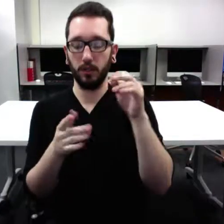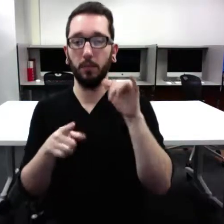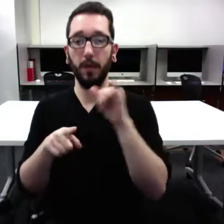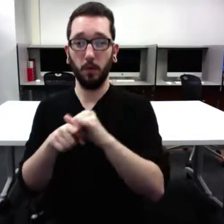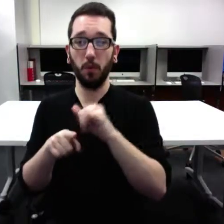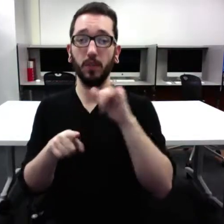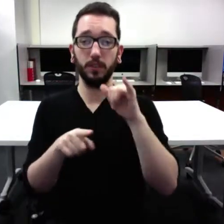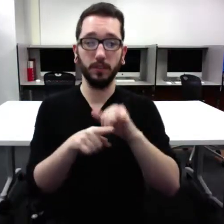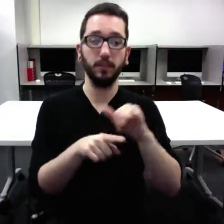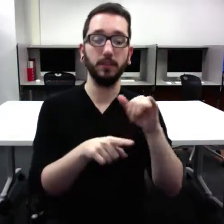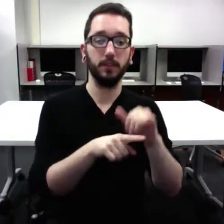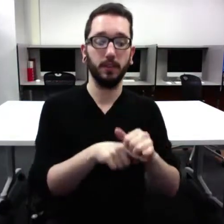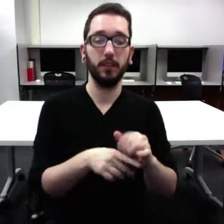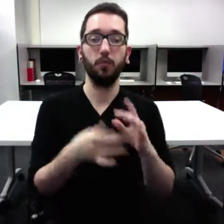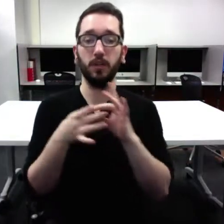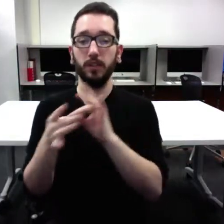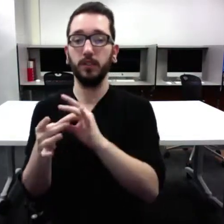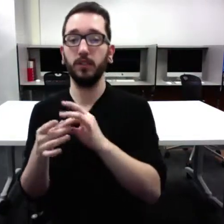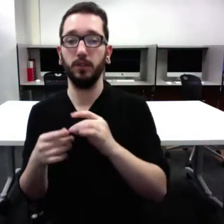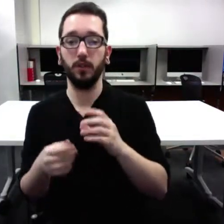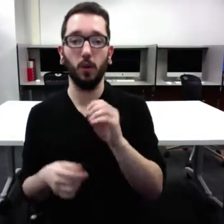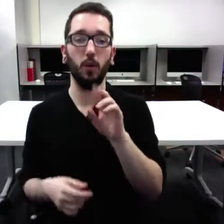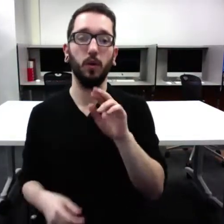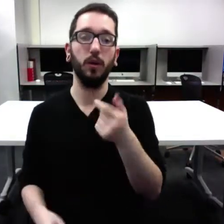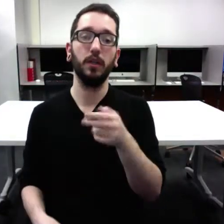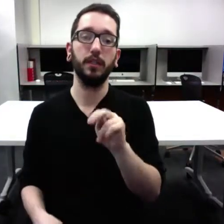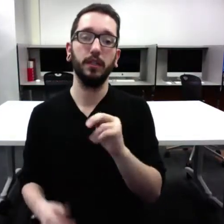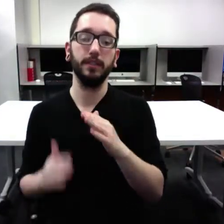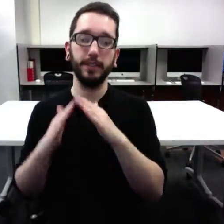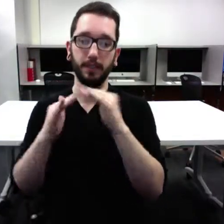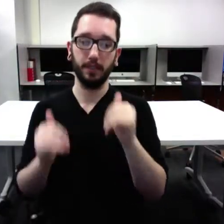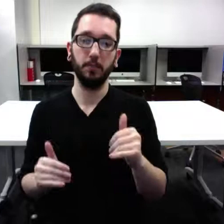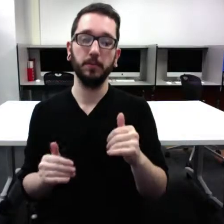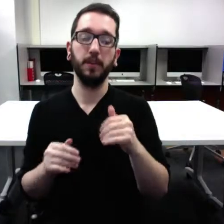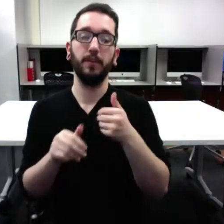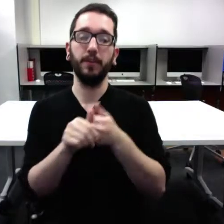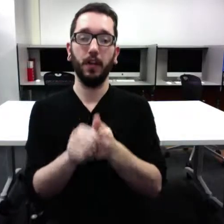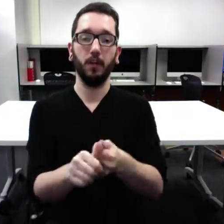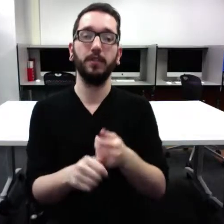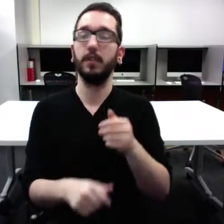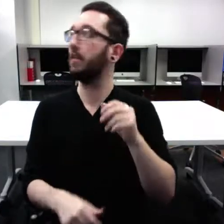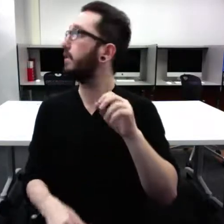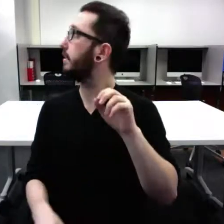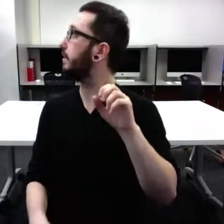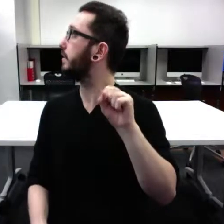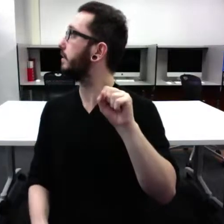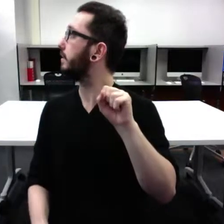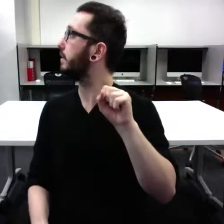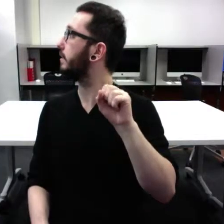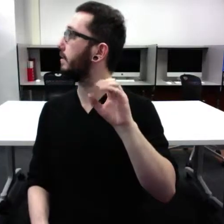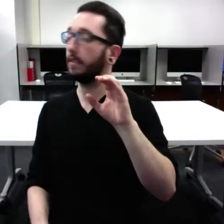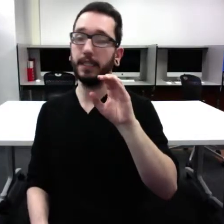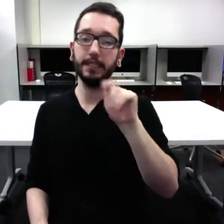systems. Follow us at cteskills.com for more lessons in medical terminology.